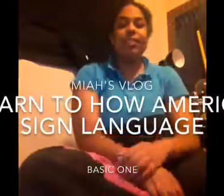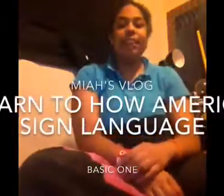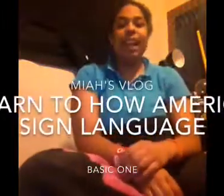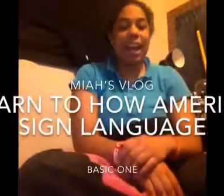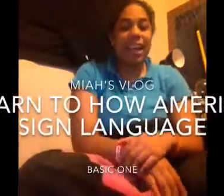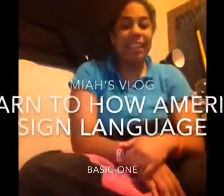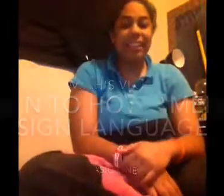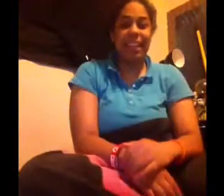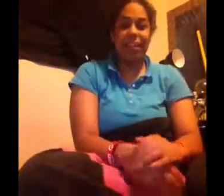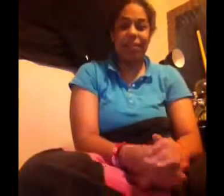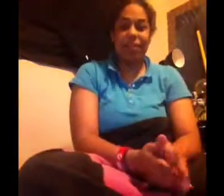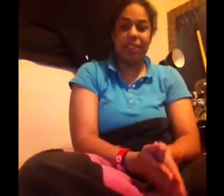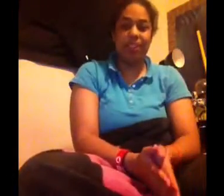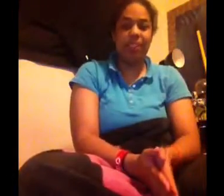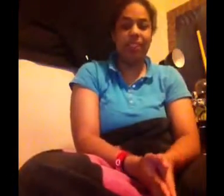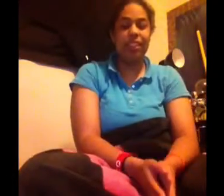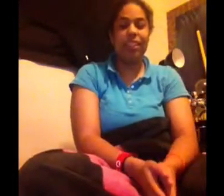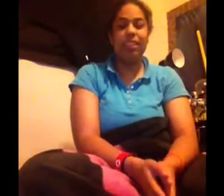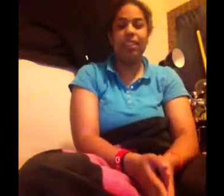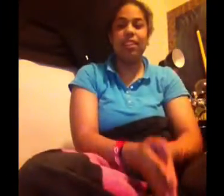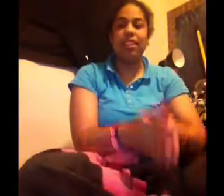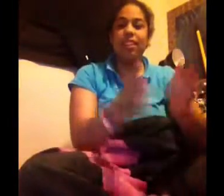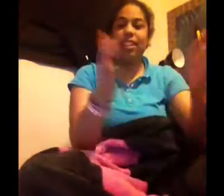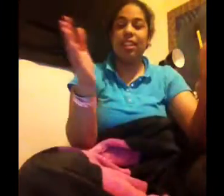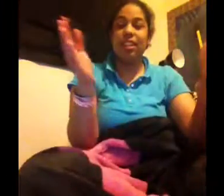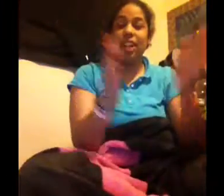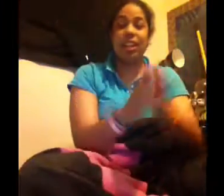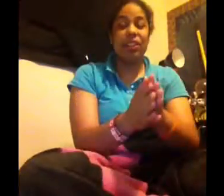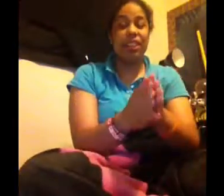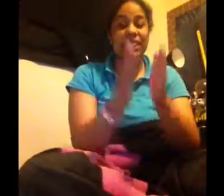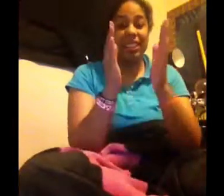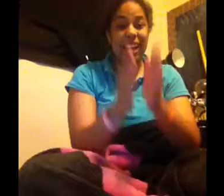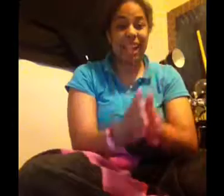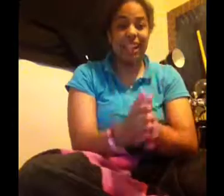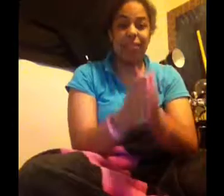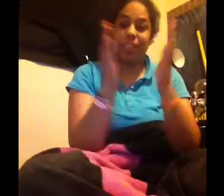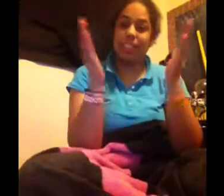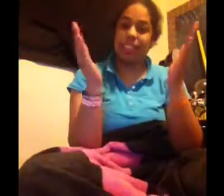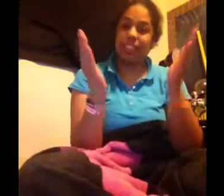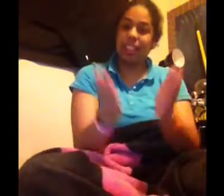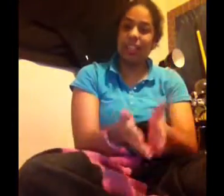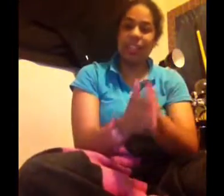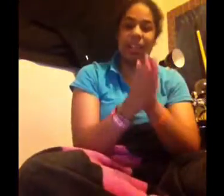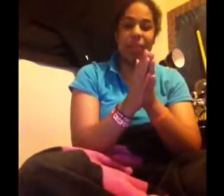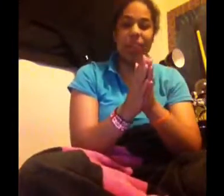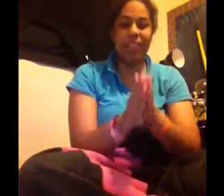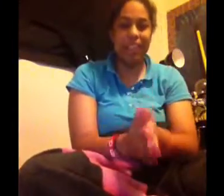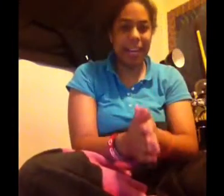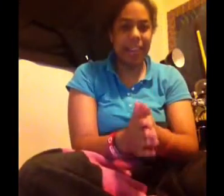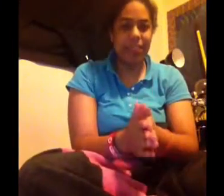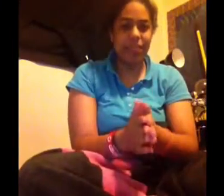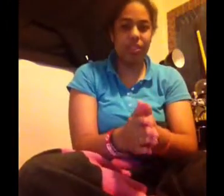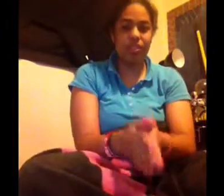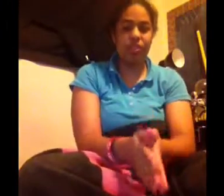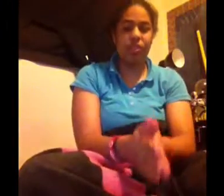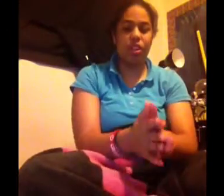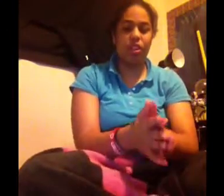Hi everyone. I know this is nice, but this comes late. is lost.